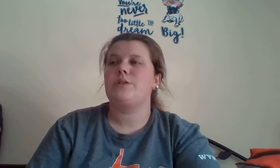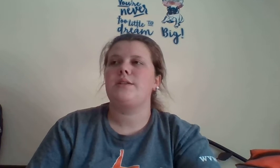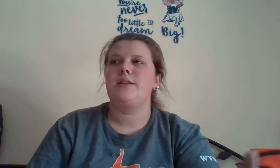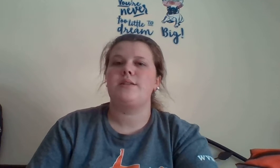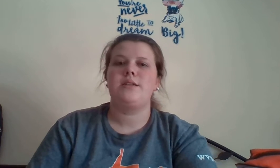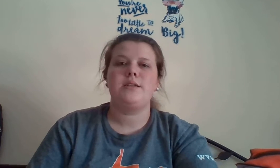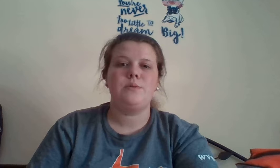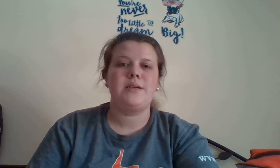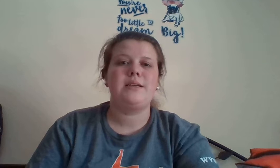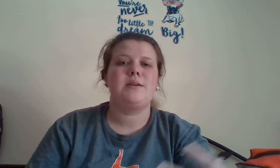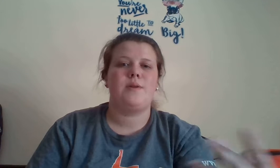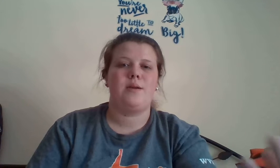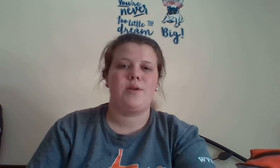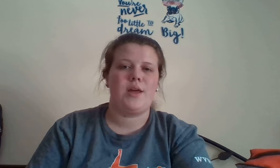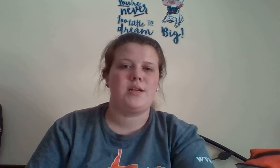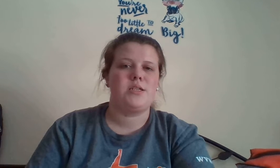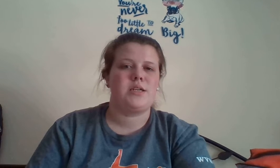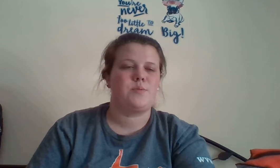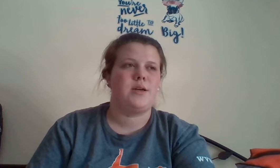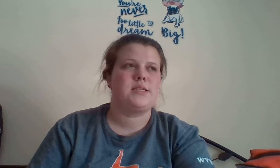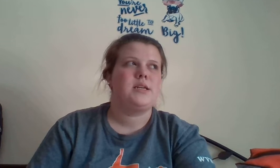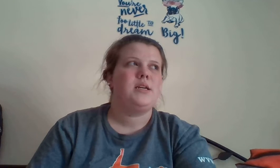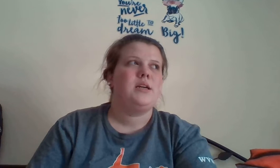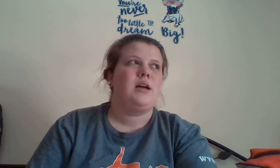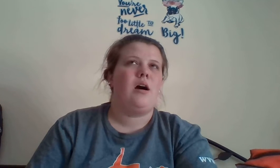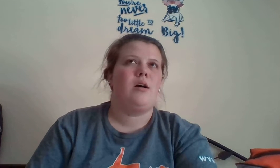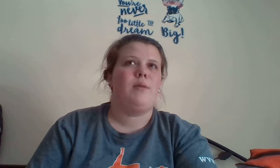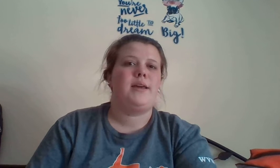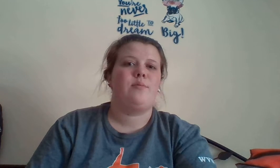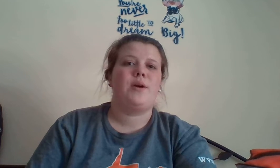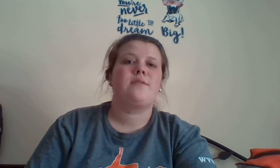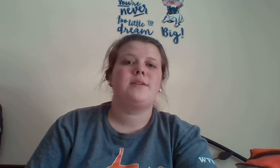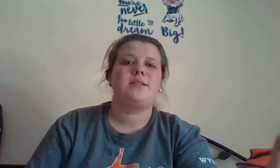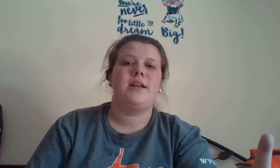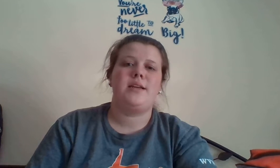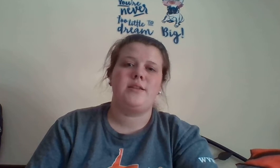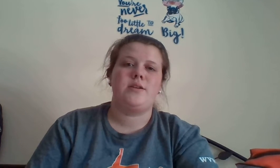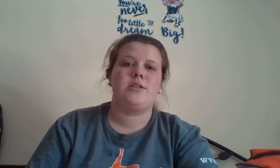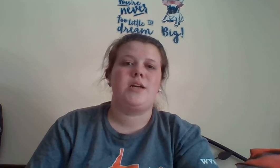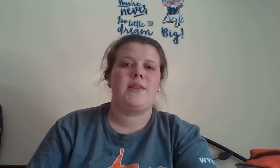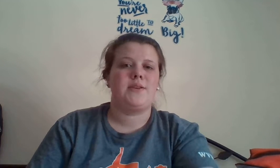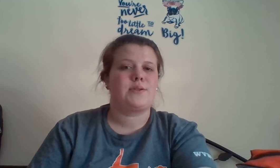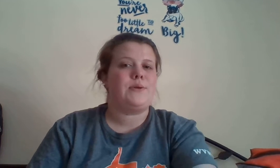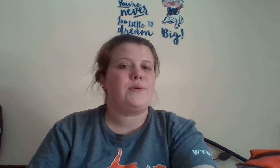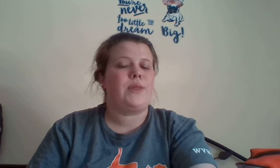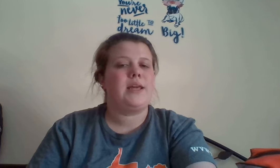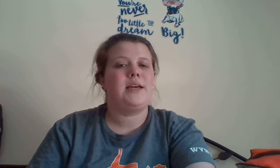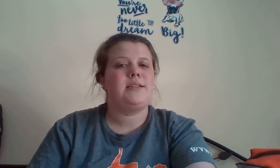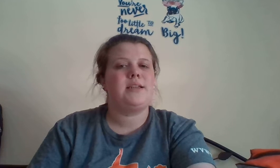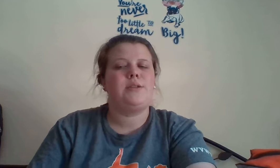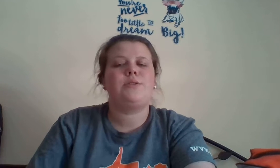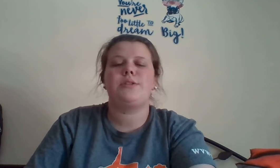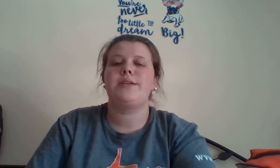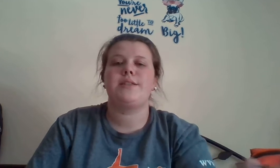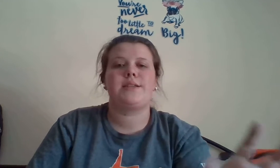Usually, like during the week when I'm with Energy Express, I eat breakfast and I eat lunch at the school with the kids, and usually it's like